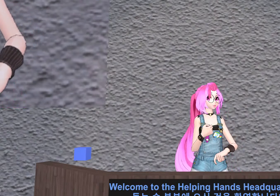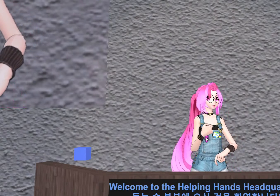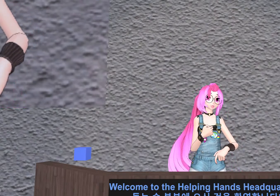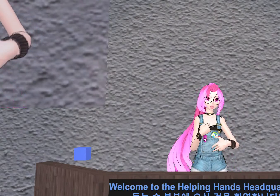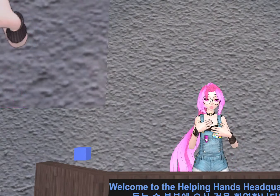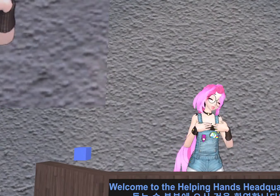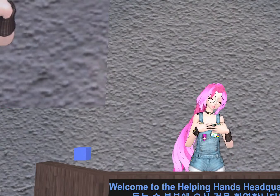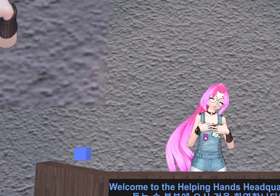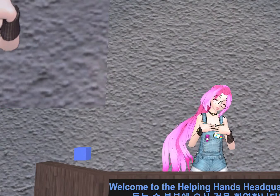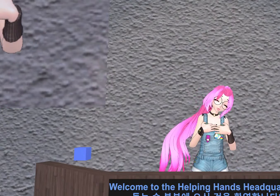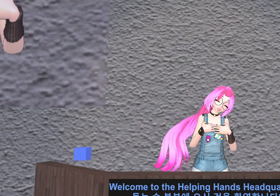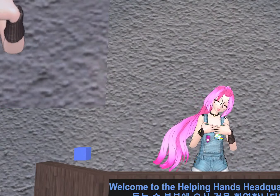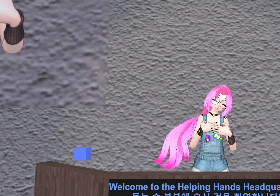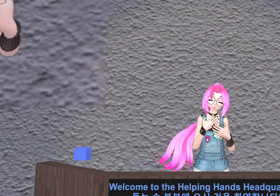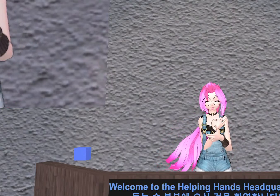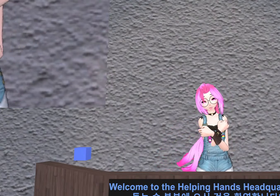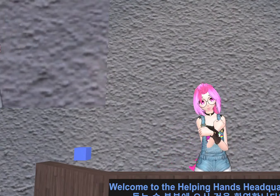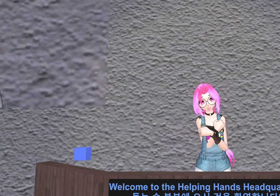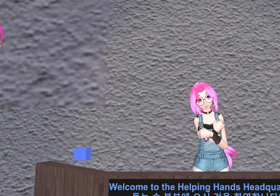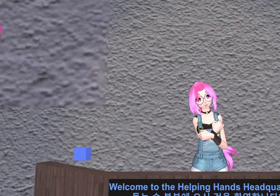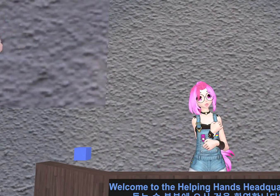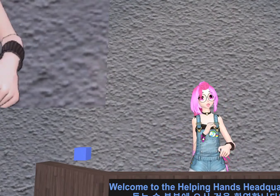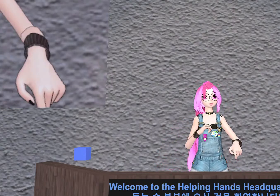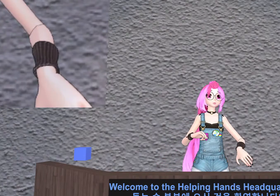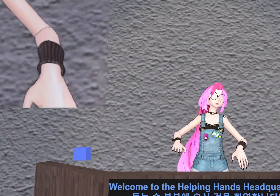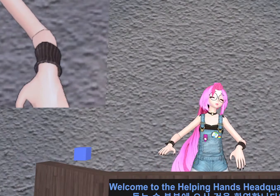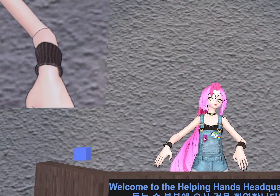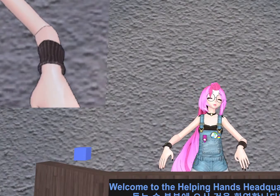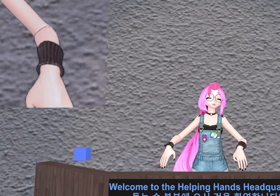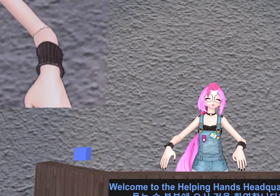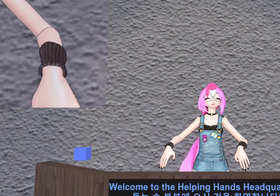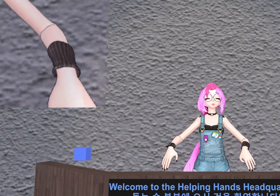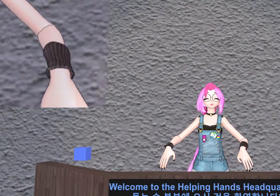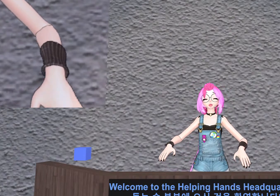your chest. So I think that's just a lovely sign. I love it very much.